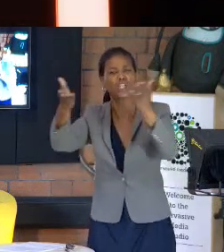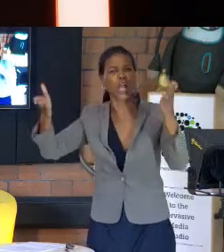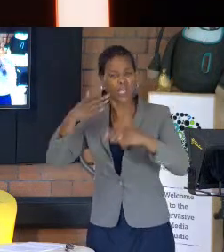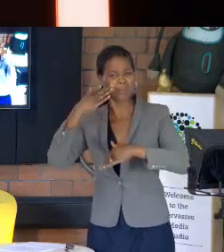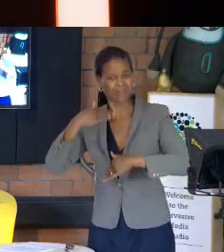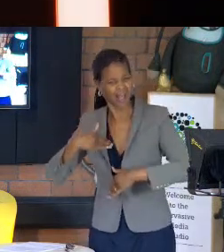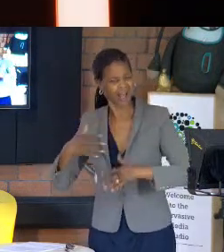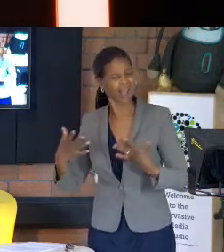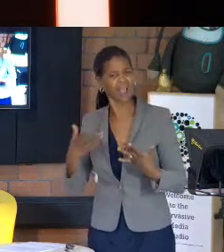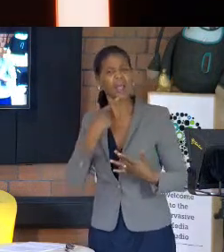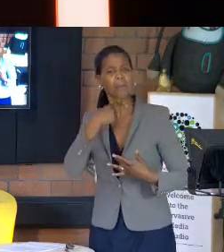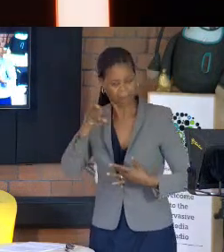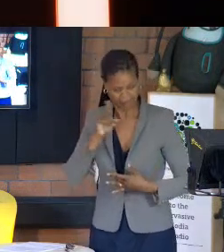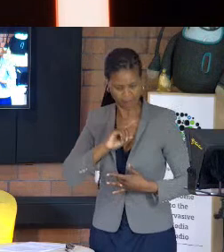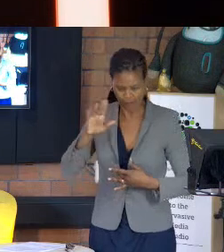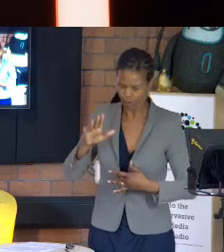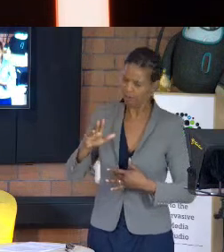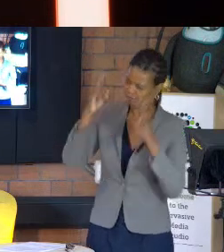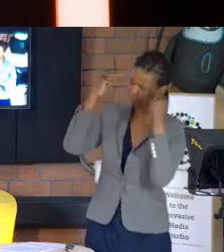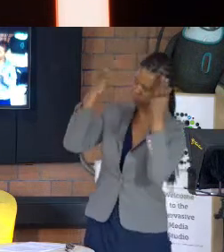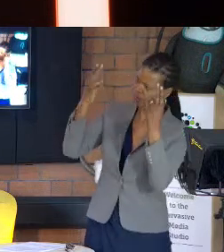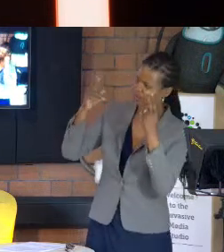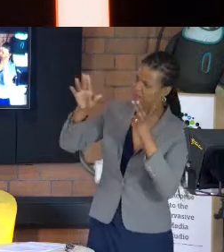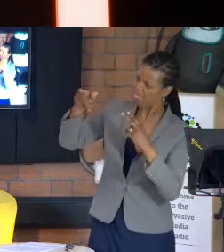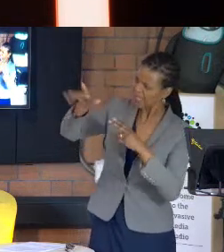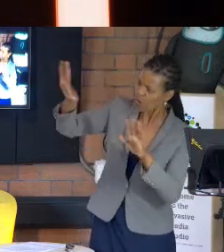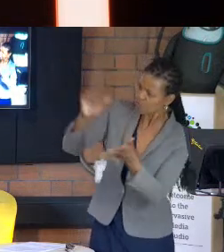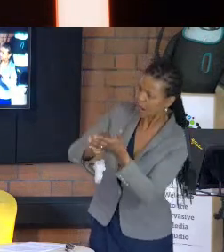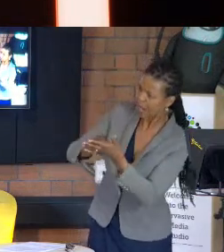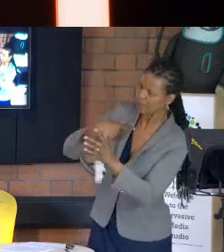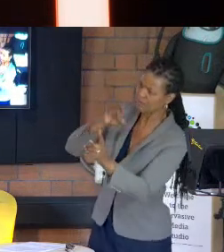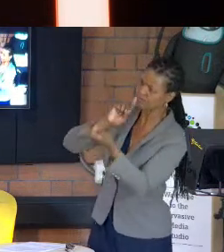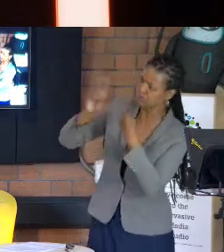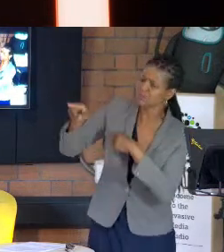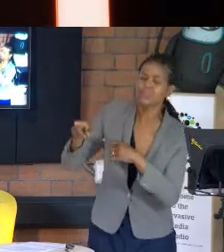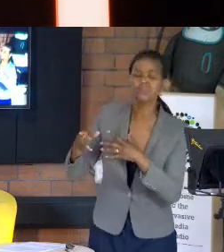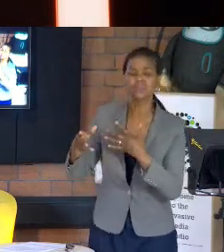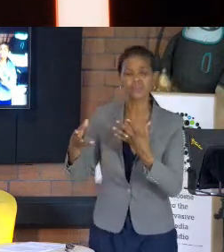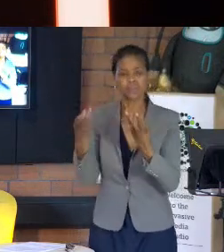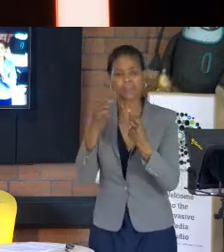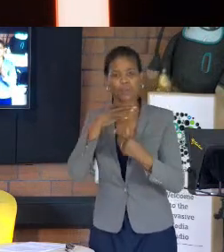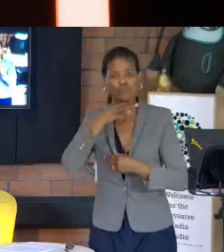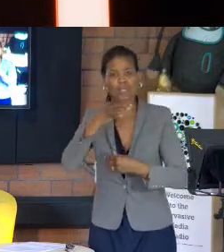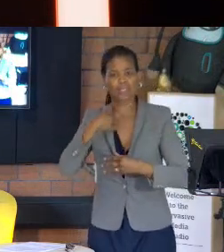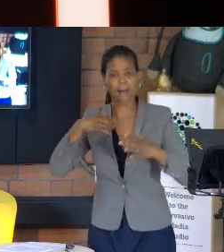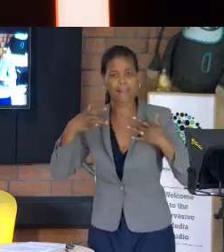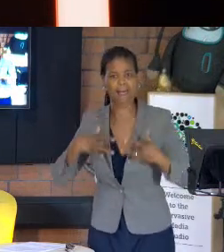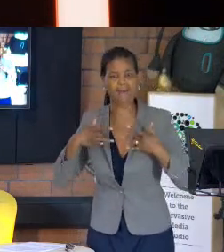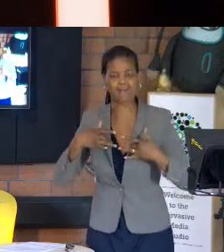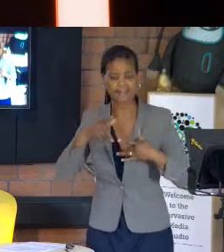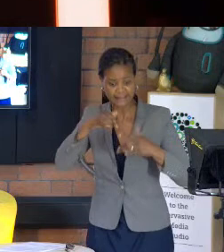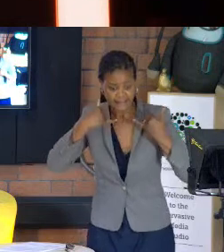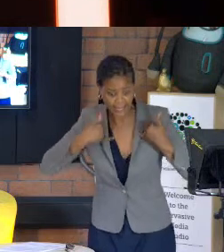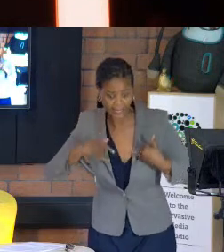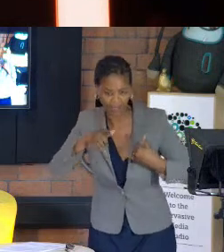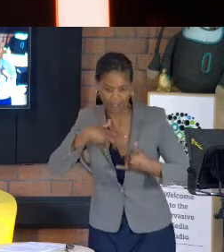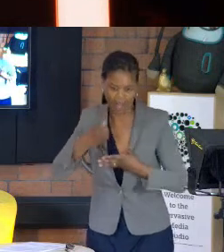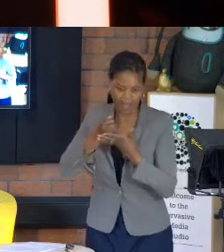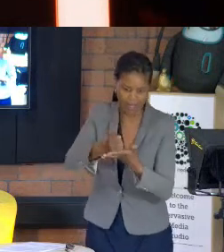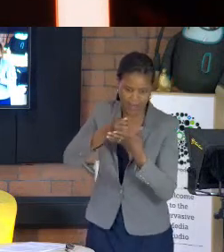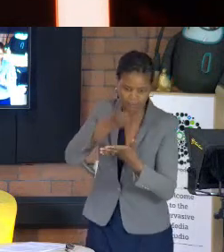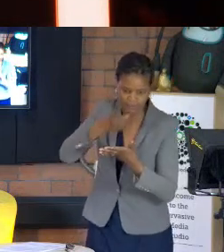up to what they saw was wrong, to people who risked their life to help the sick get strong, from warriors